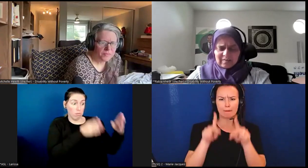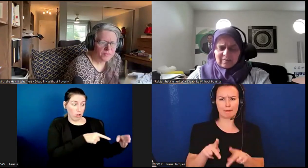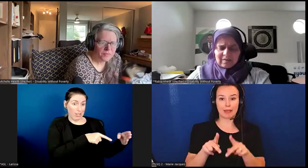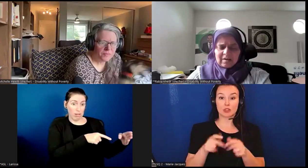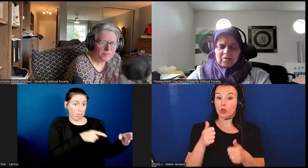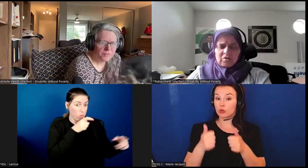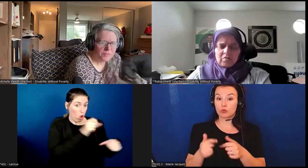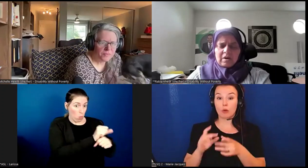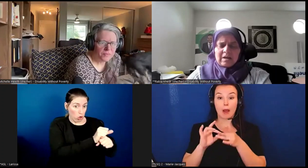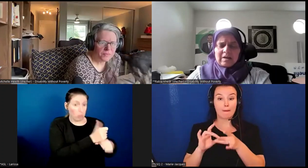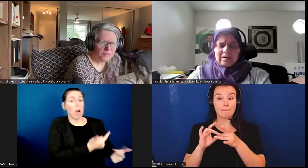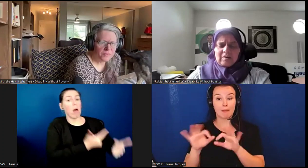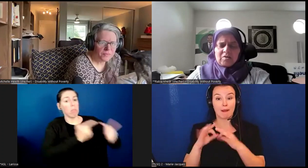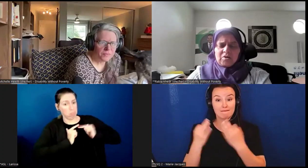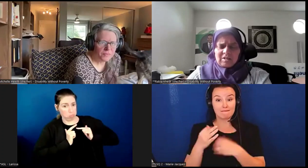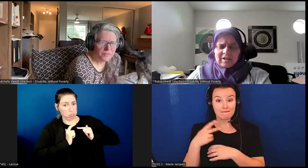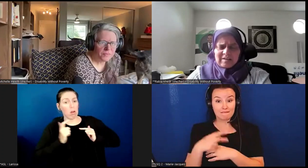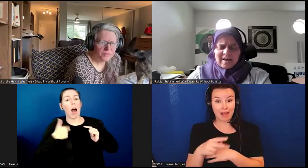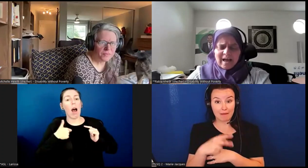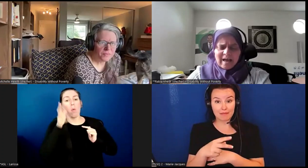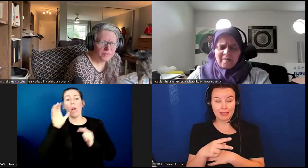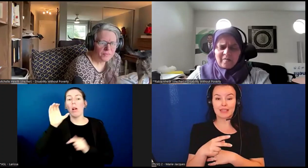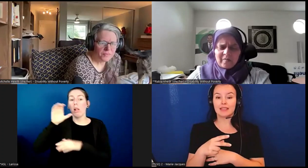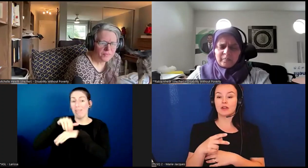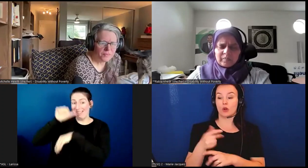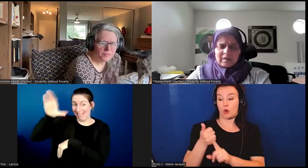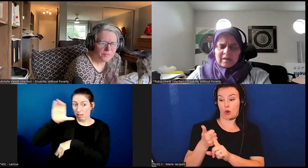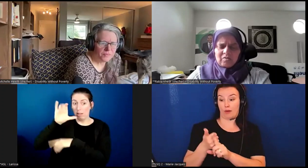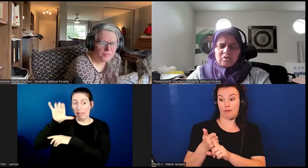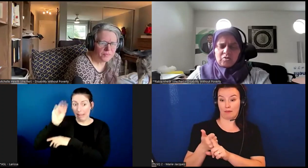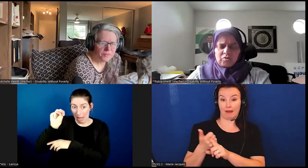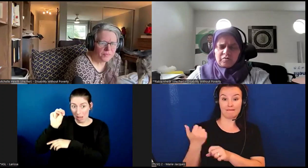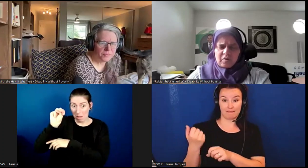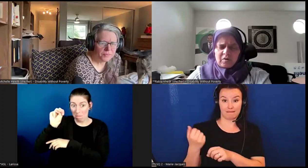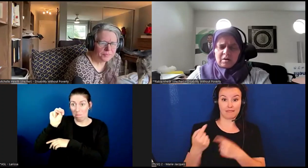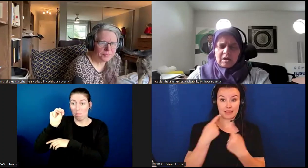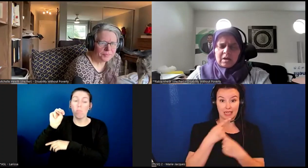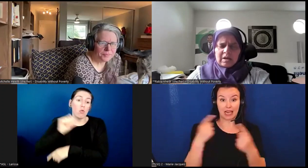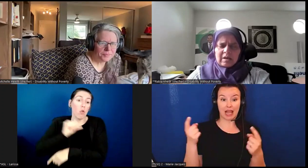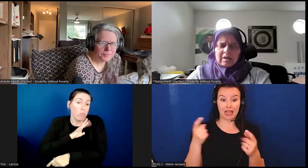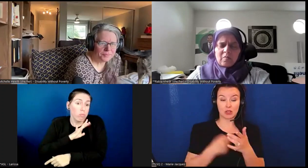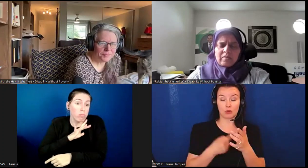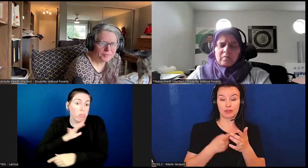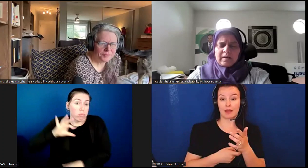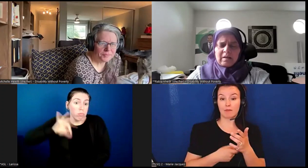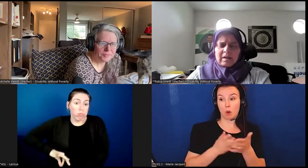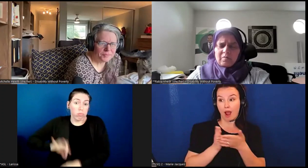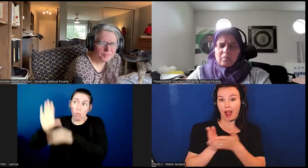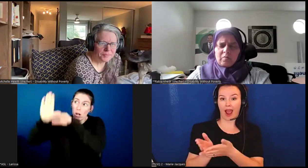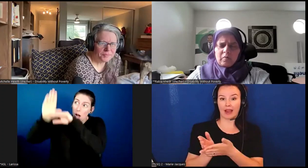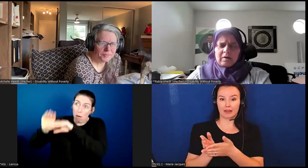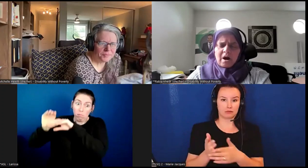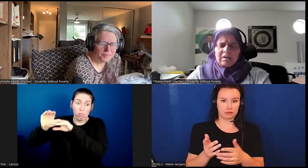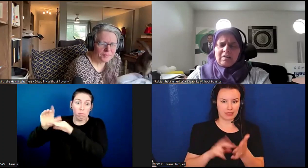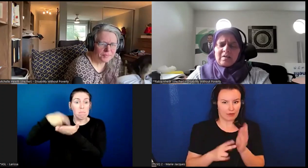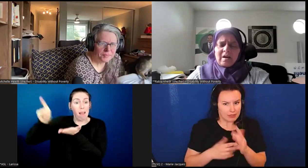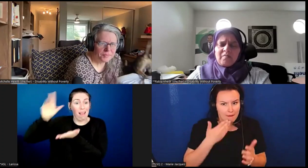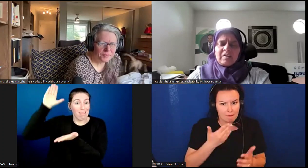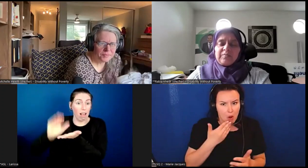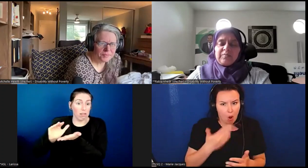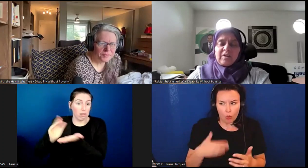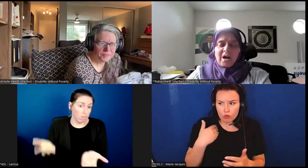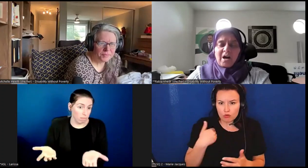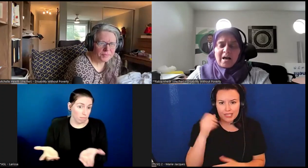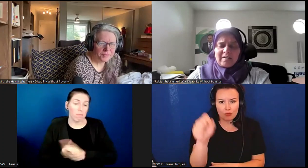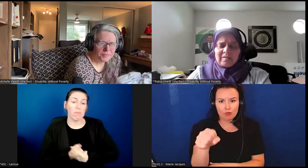taxes. So it is a good thing to have. It is useful, whether regardless of